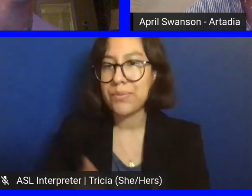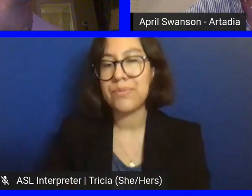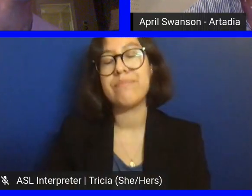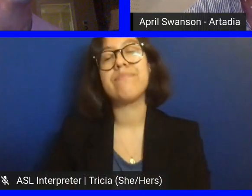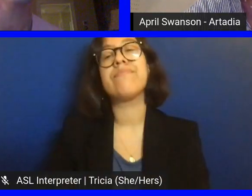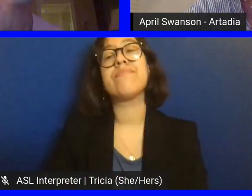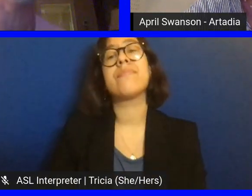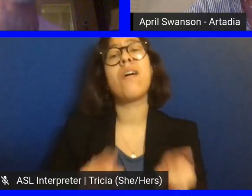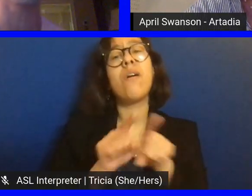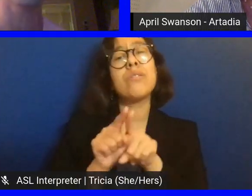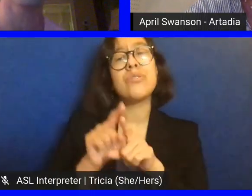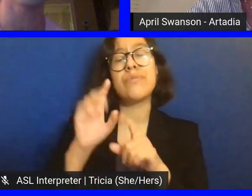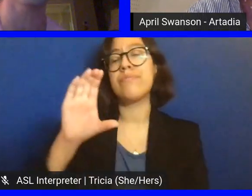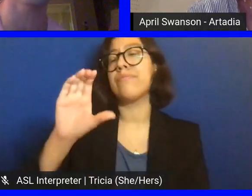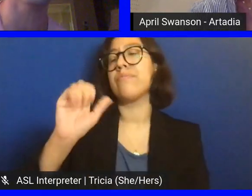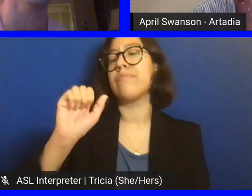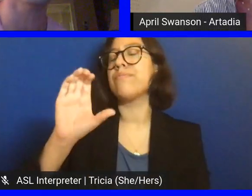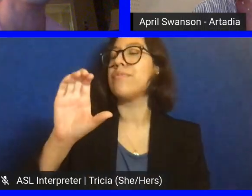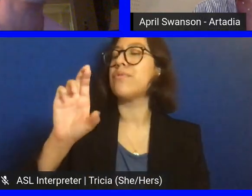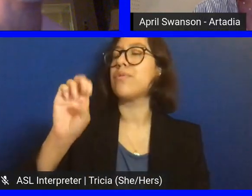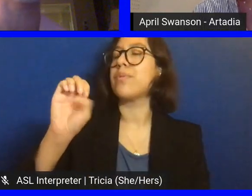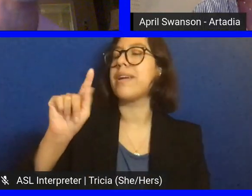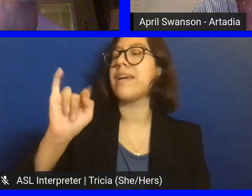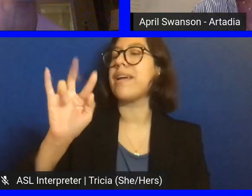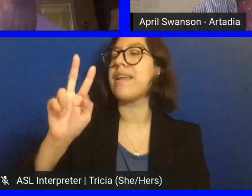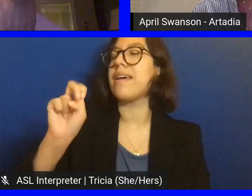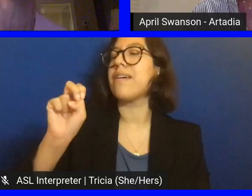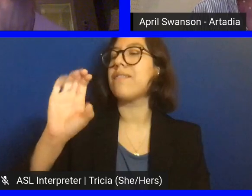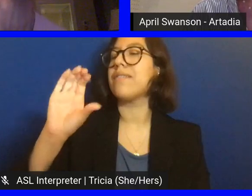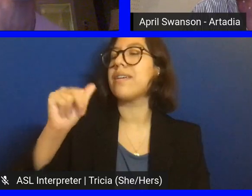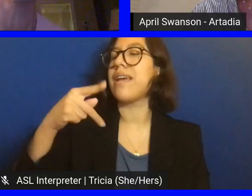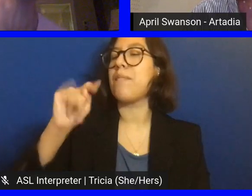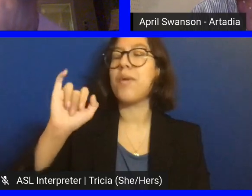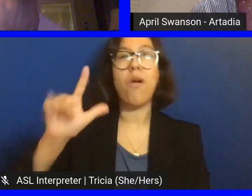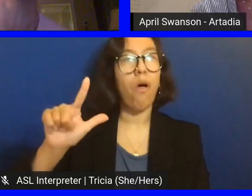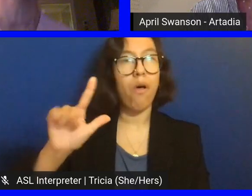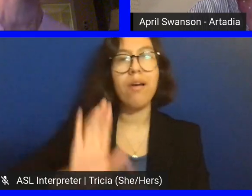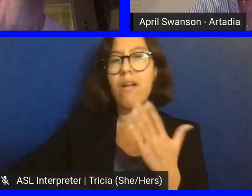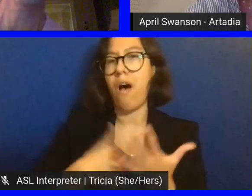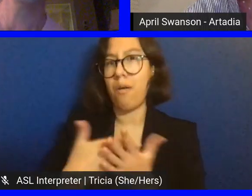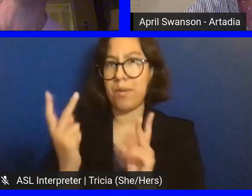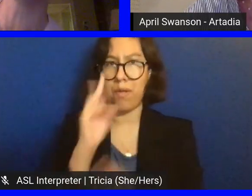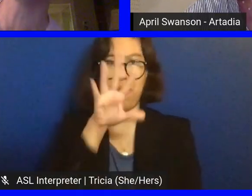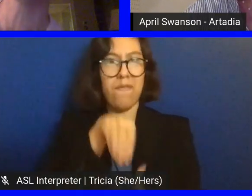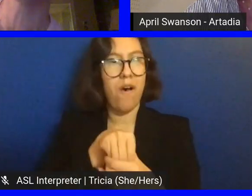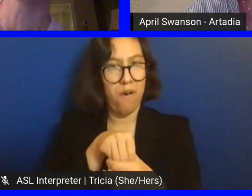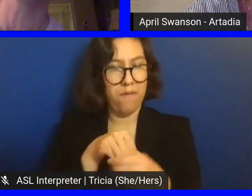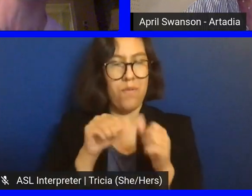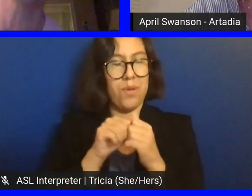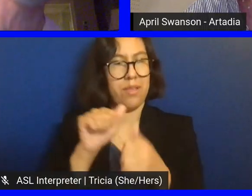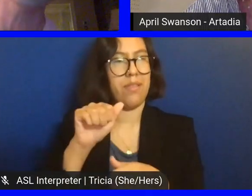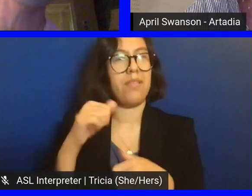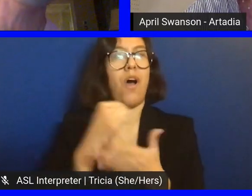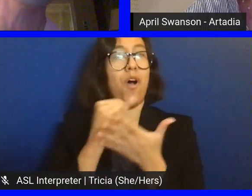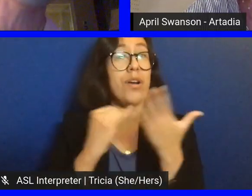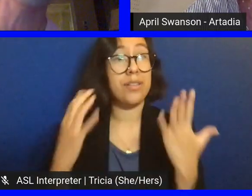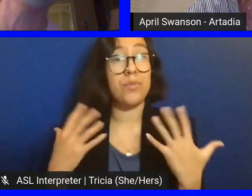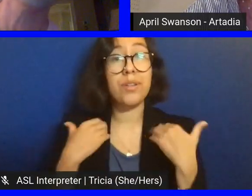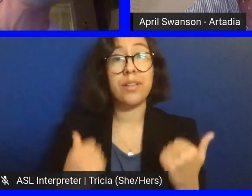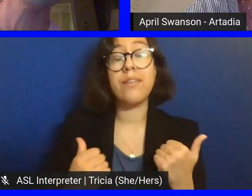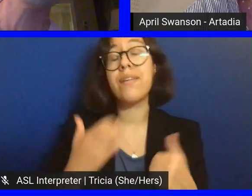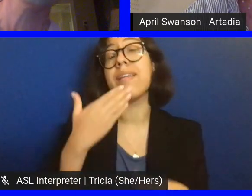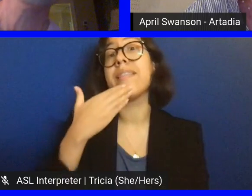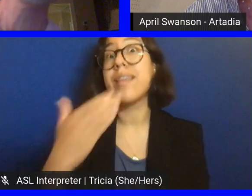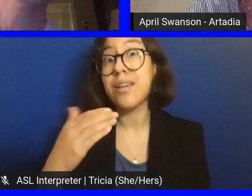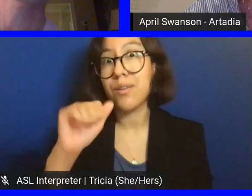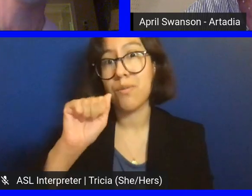and also Creative Capital. And all the member folks of Artist Relief. Thank you especially to Artadia